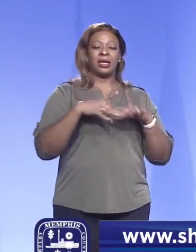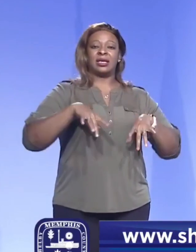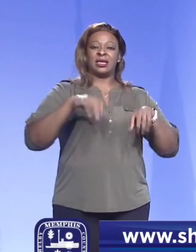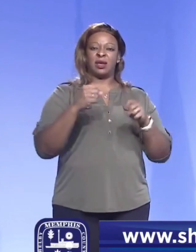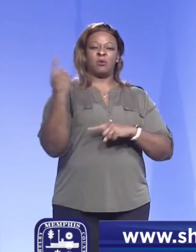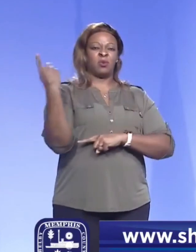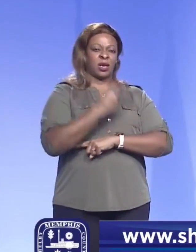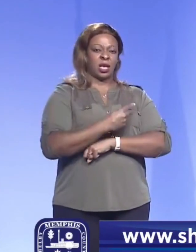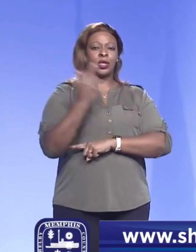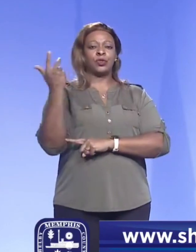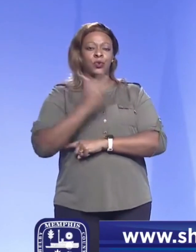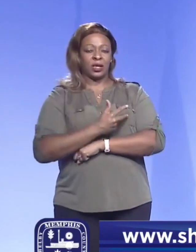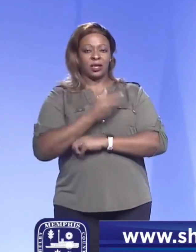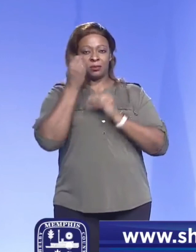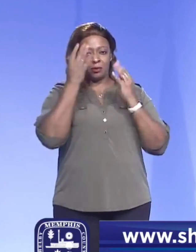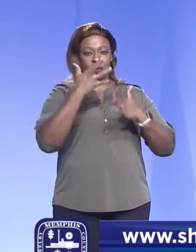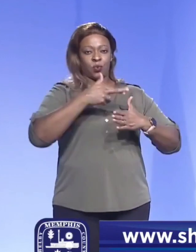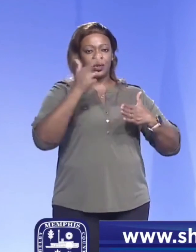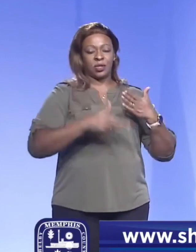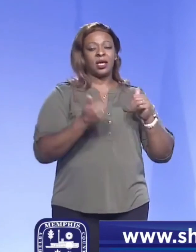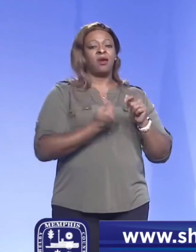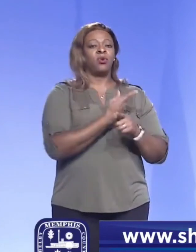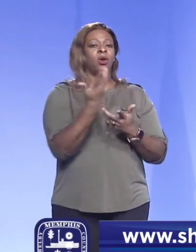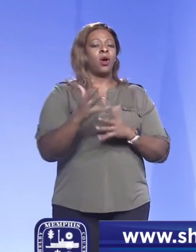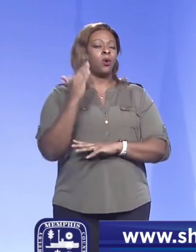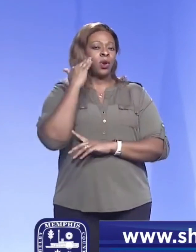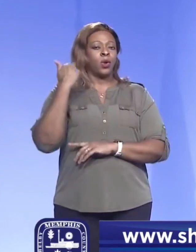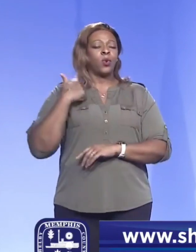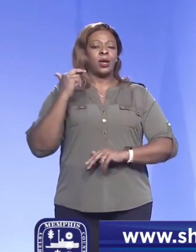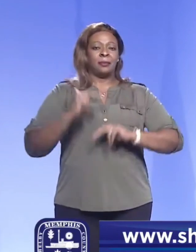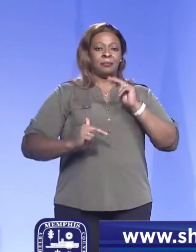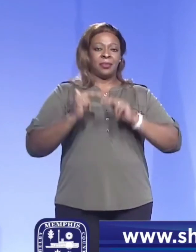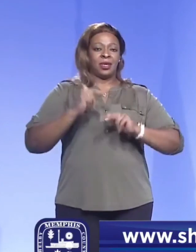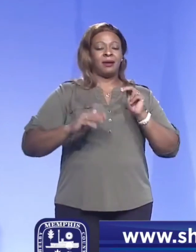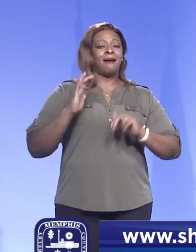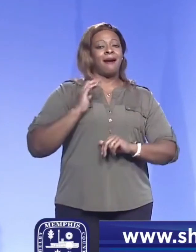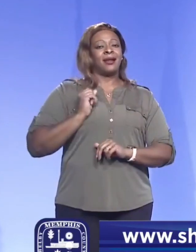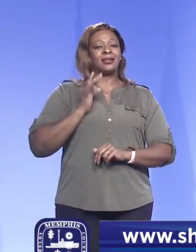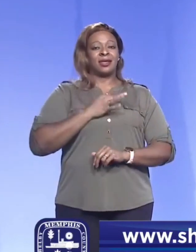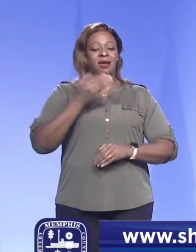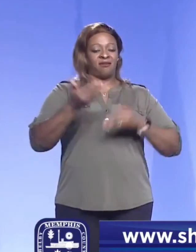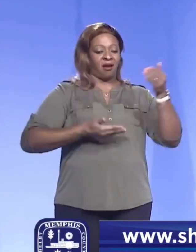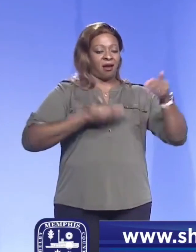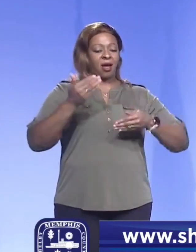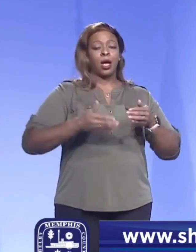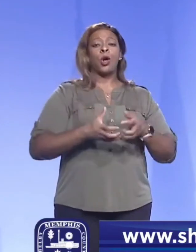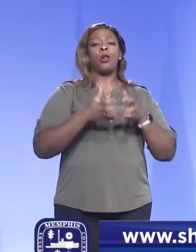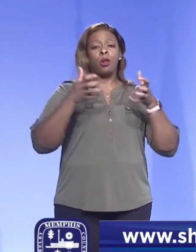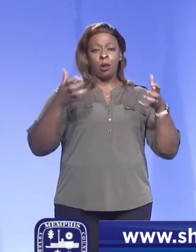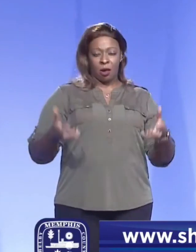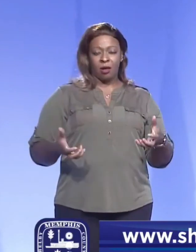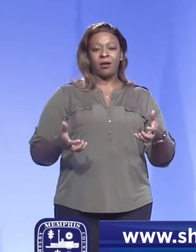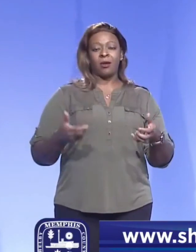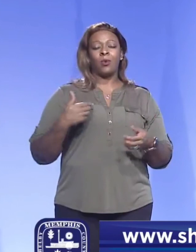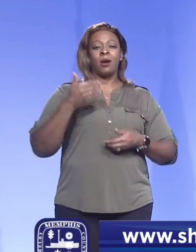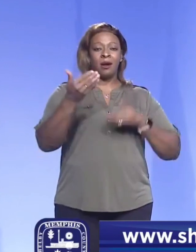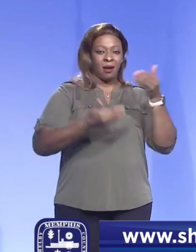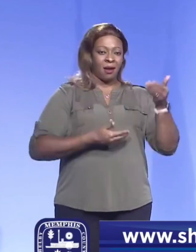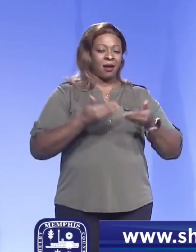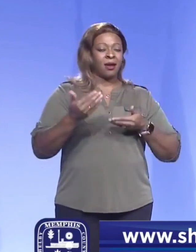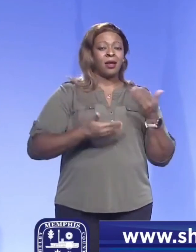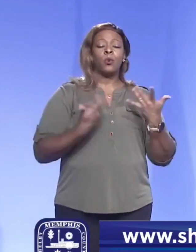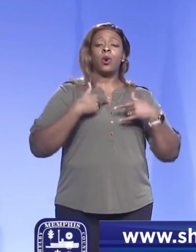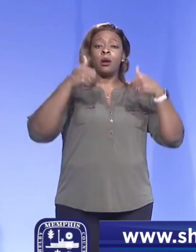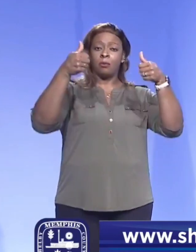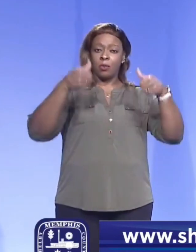to 3 days. Everyone's aware we have built up our staff capacity significantly. We hired or